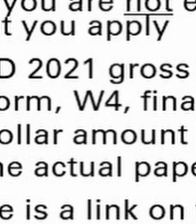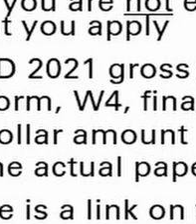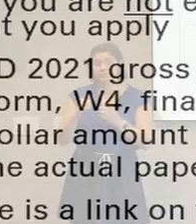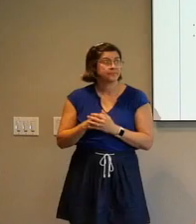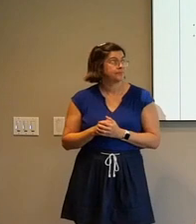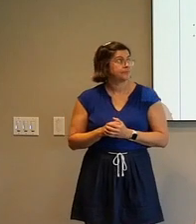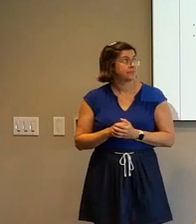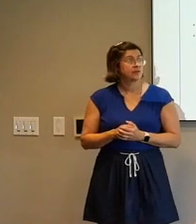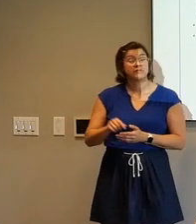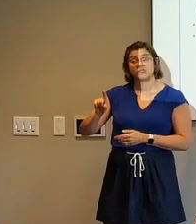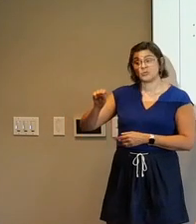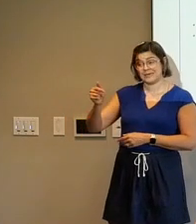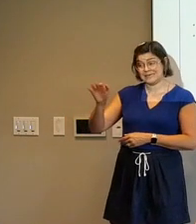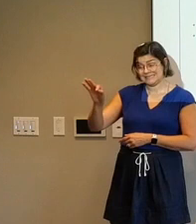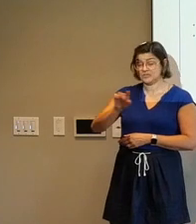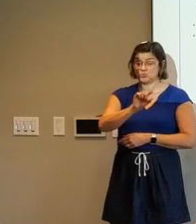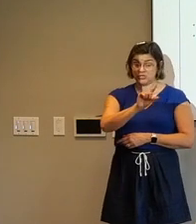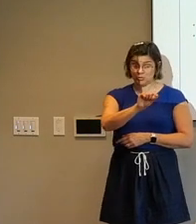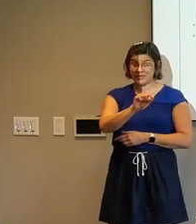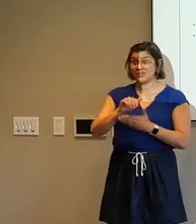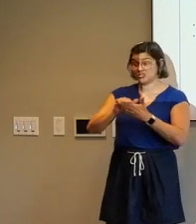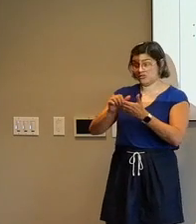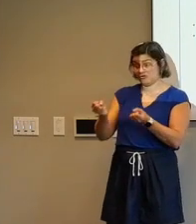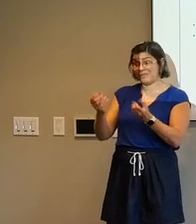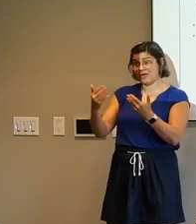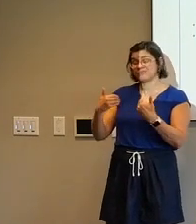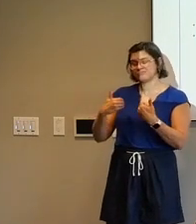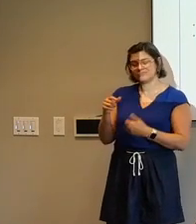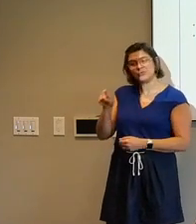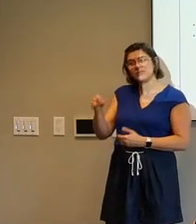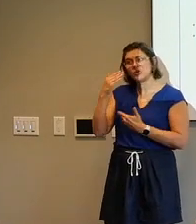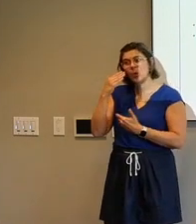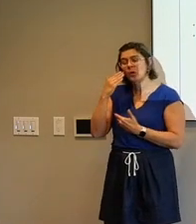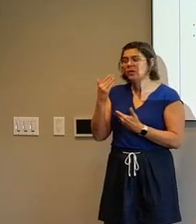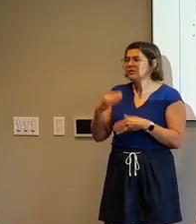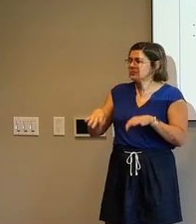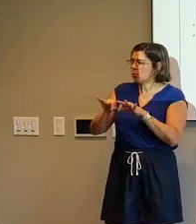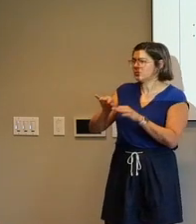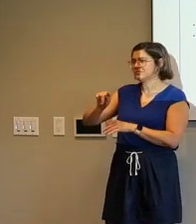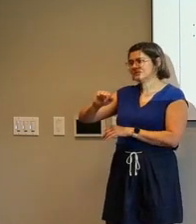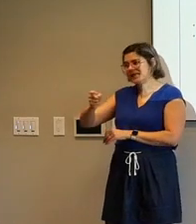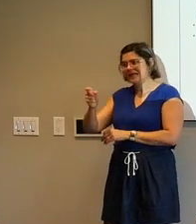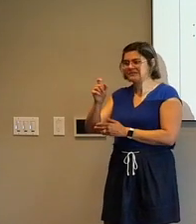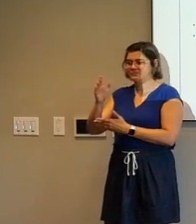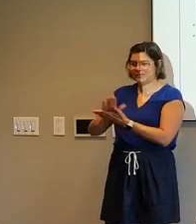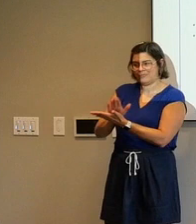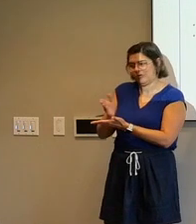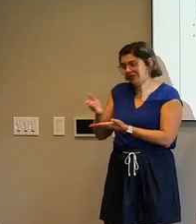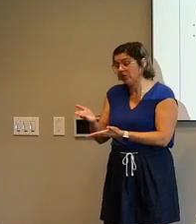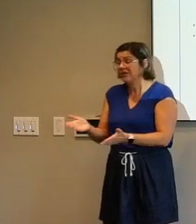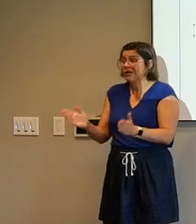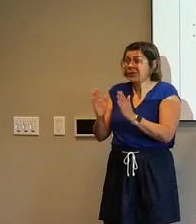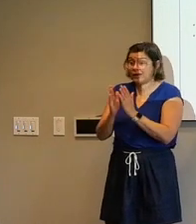need dollar amounts for 2019 and 2020. It's helpful to have your paperwork ready, your tax files, whatever, so you can write those numbers down. Again, we're not